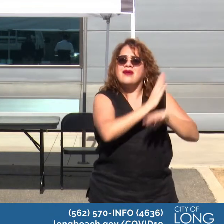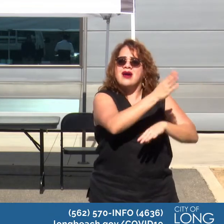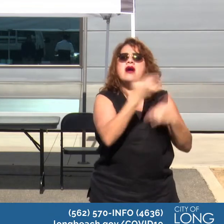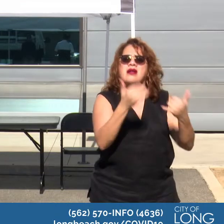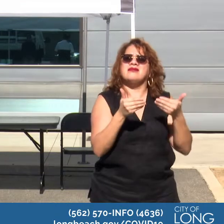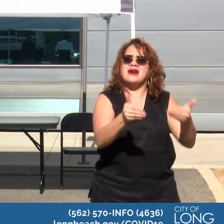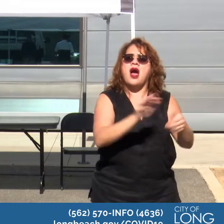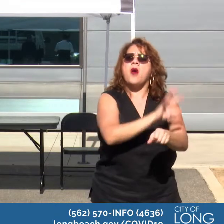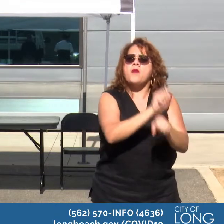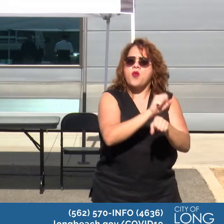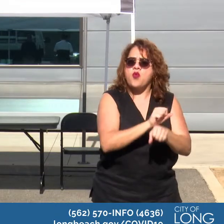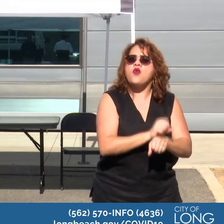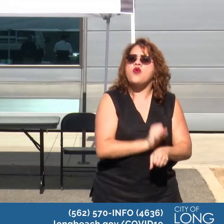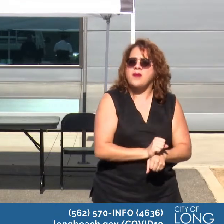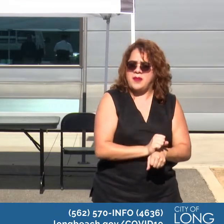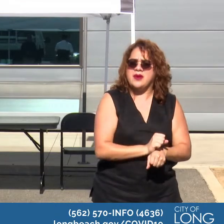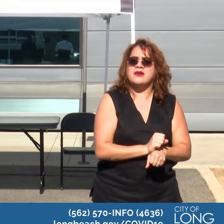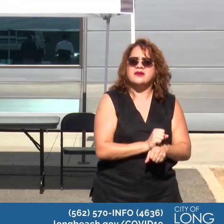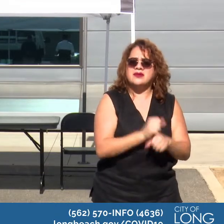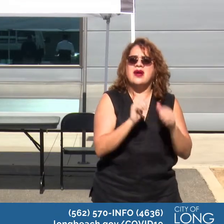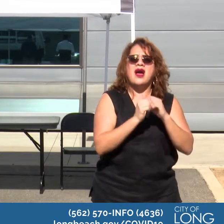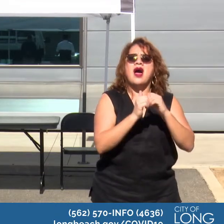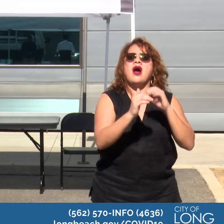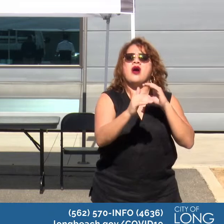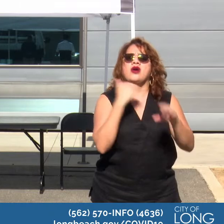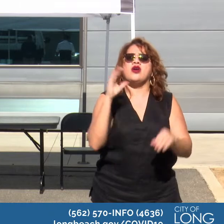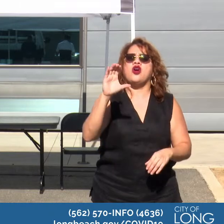can be made by emailing COVID-19